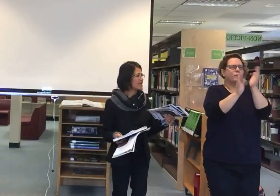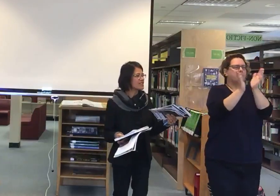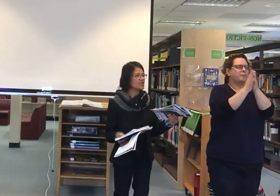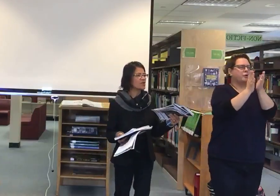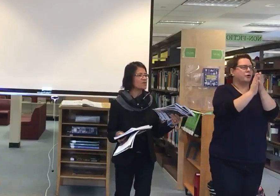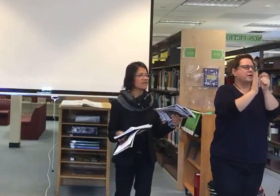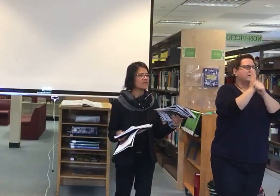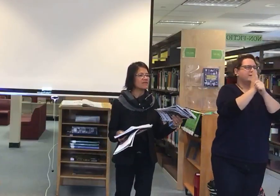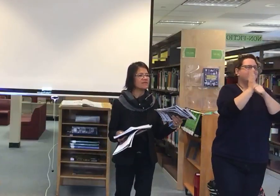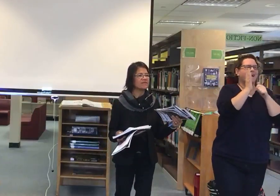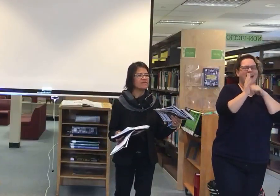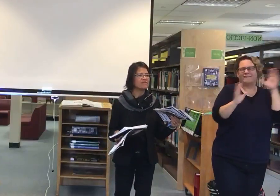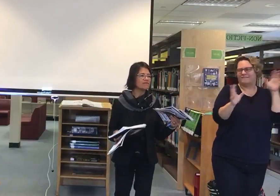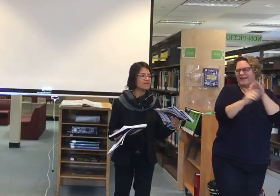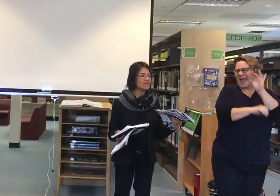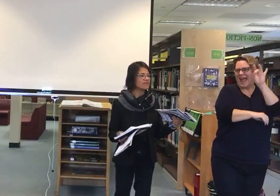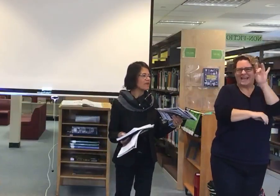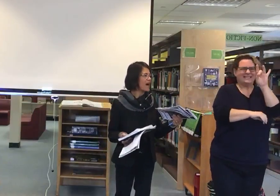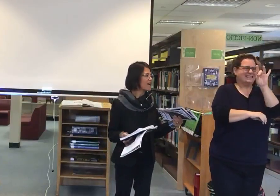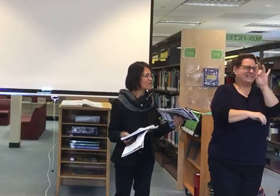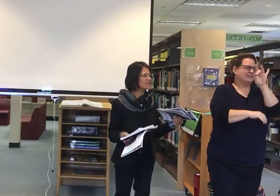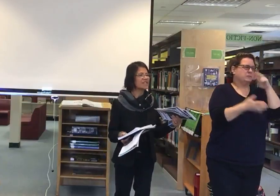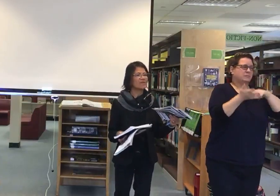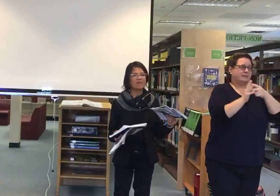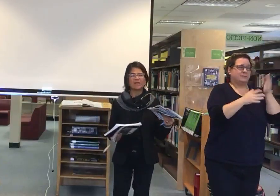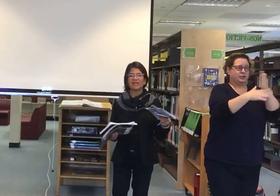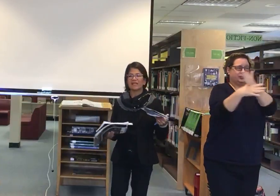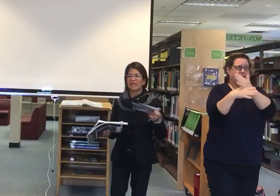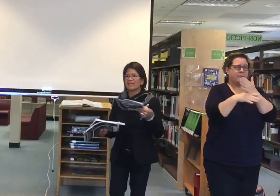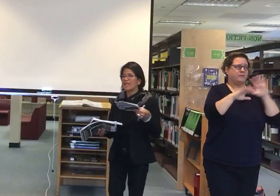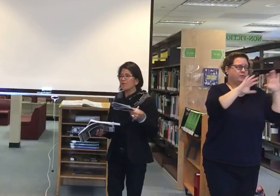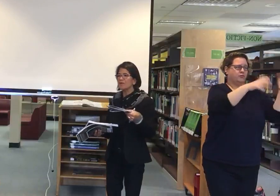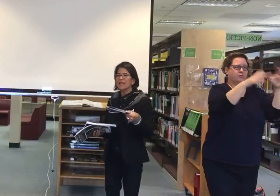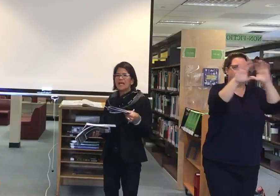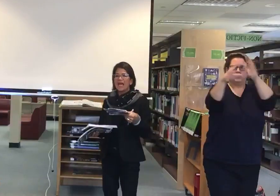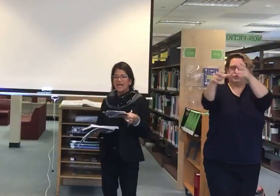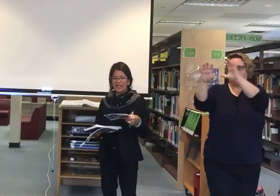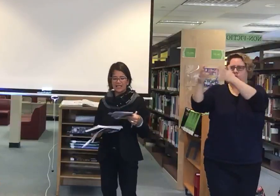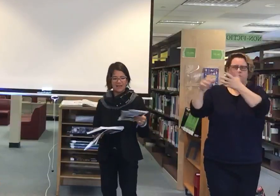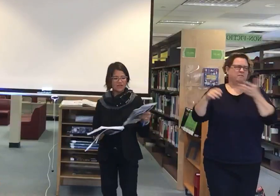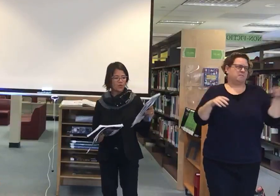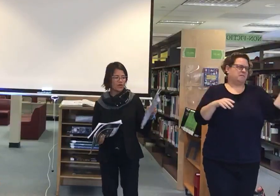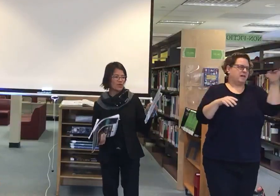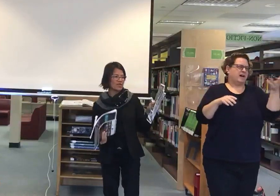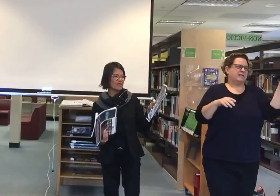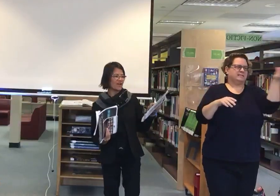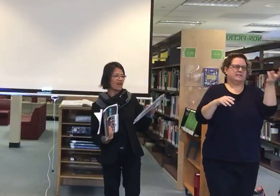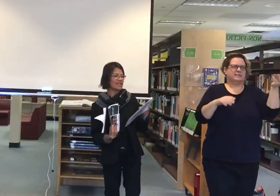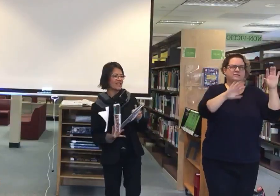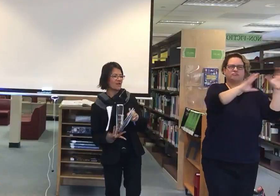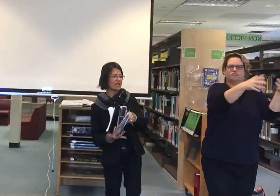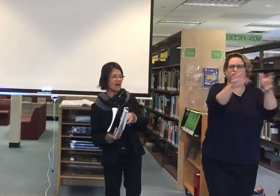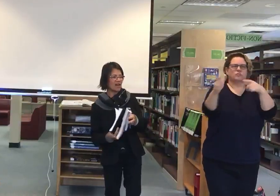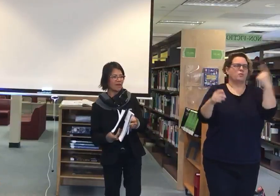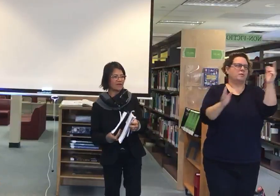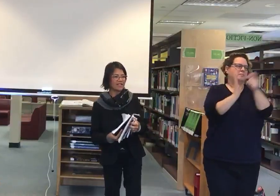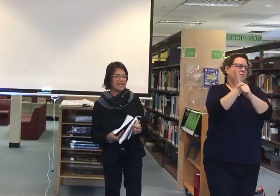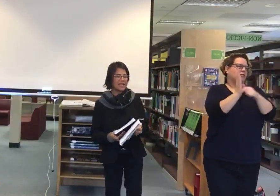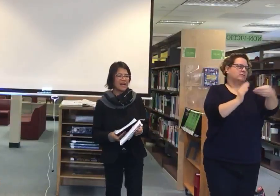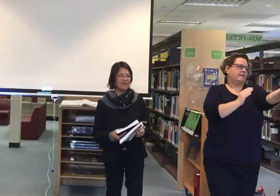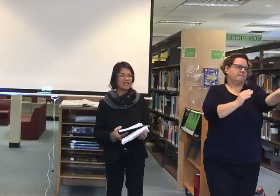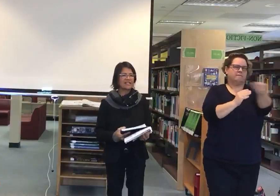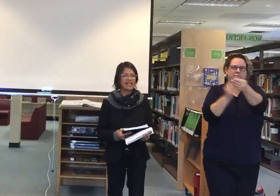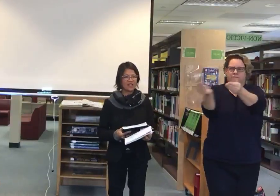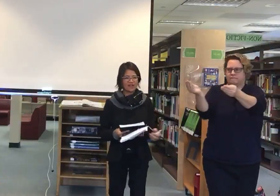maybe we could get into groups of 5 or 6 people at a table. And I'd love to work through some of the content that we talk